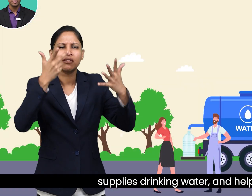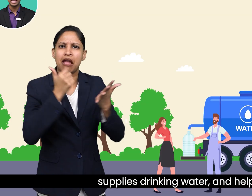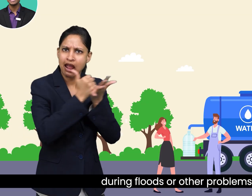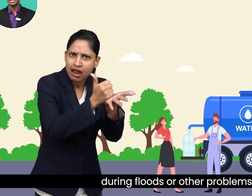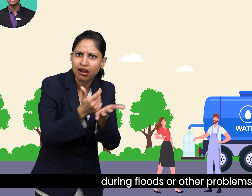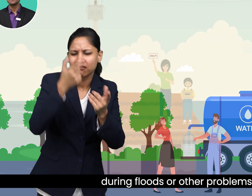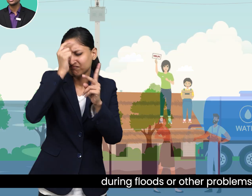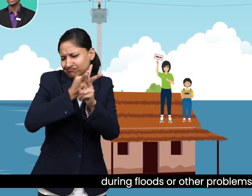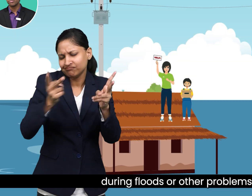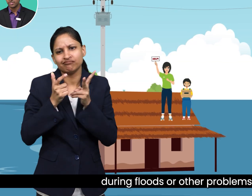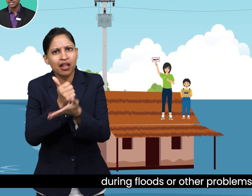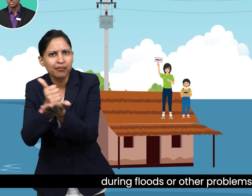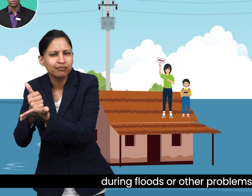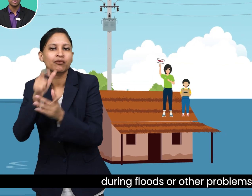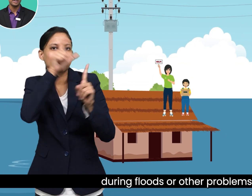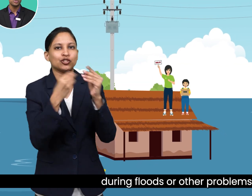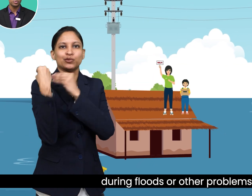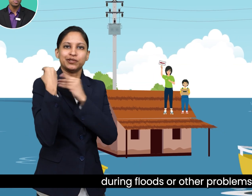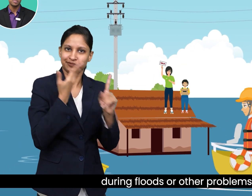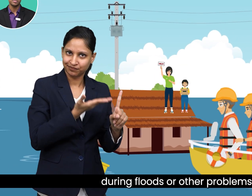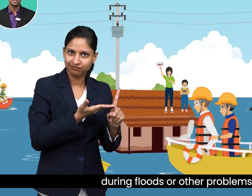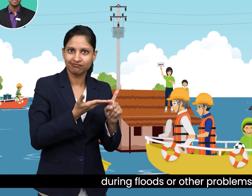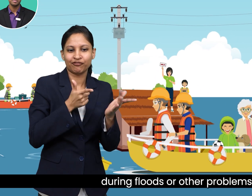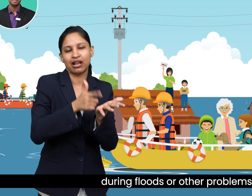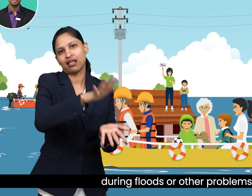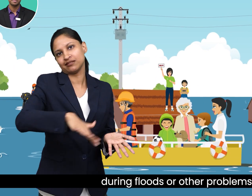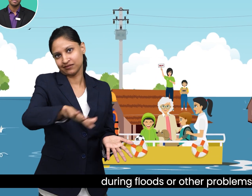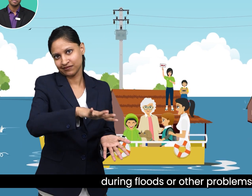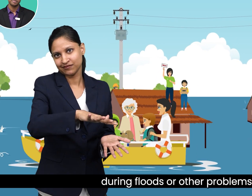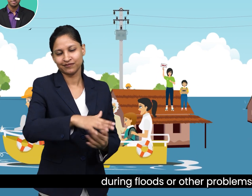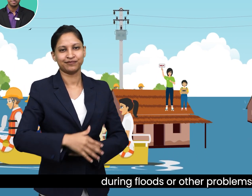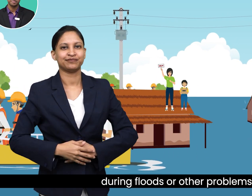water, and helps during floods or other problems.